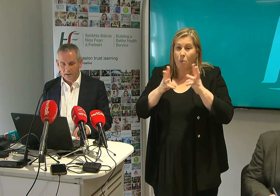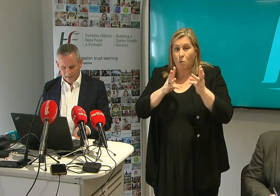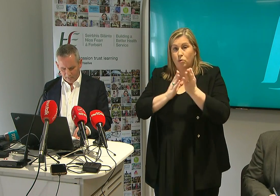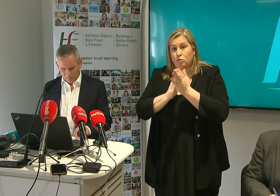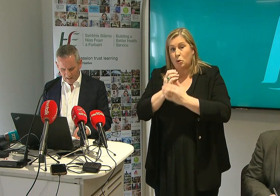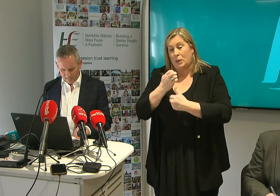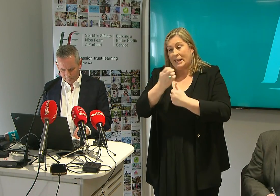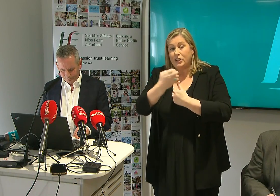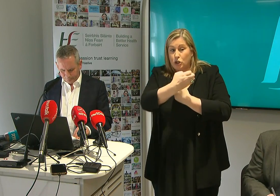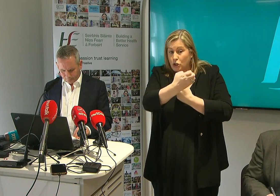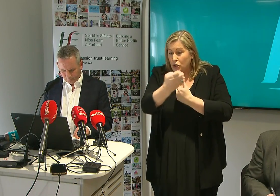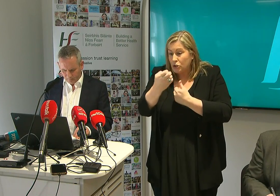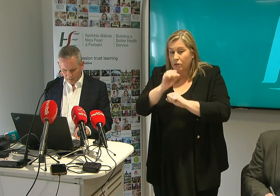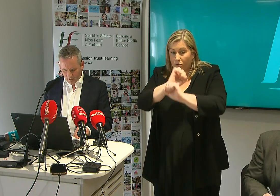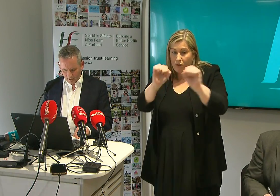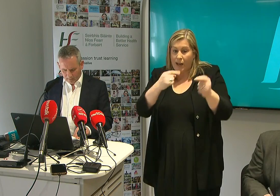their individual plans